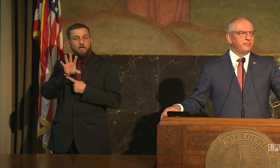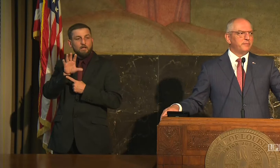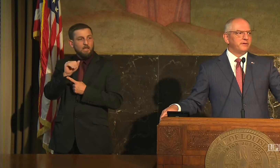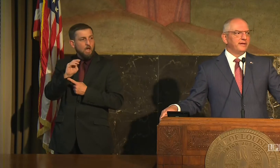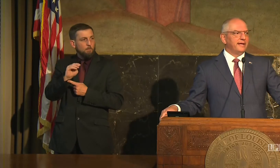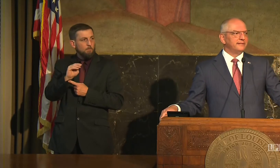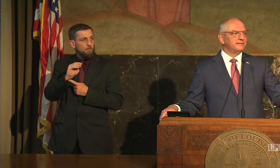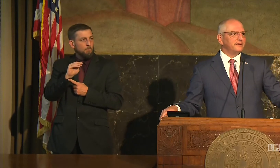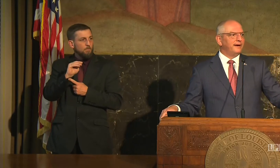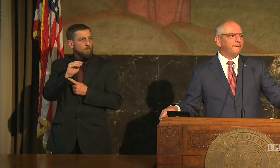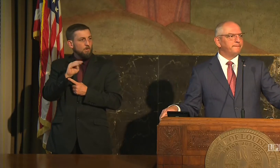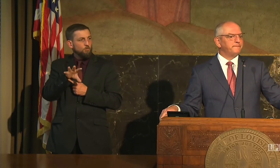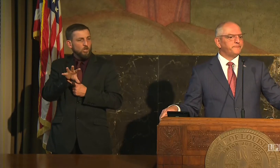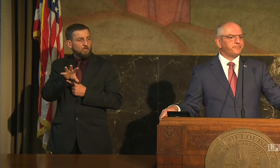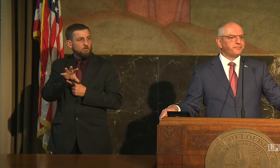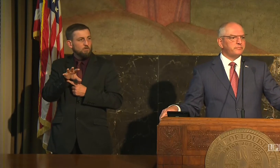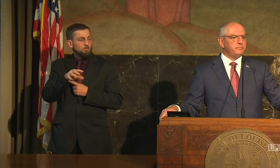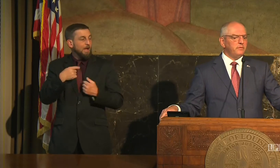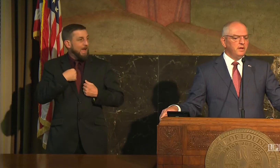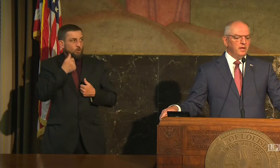I don't remember dates.